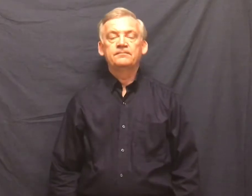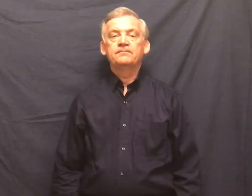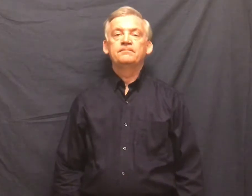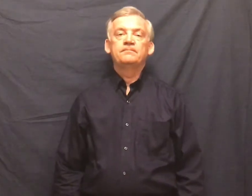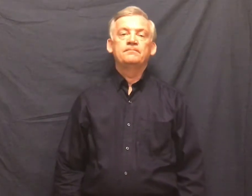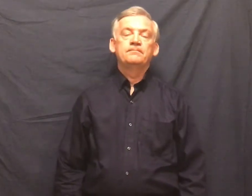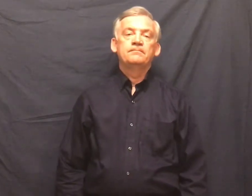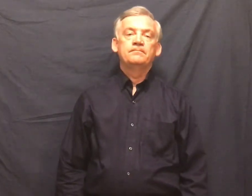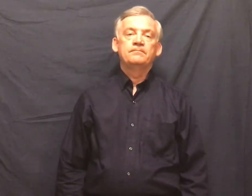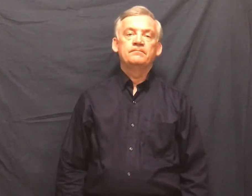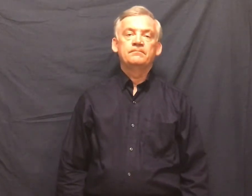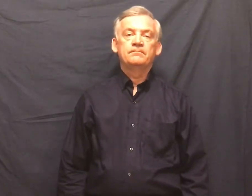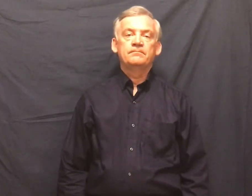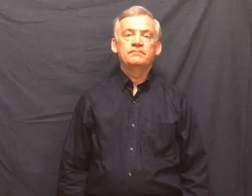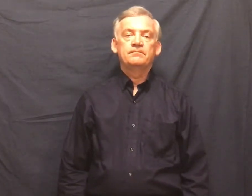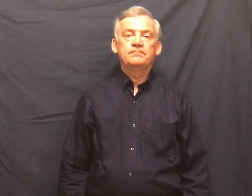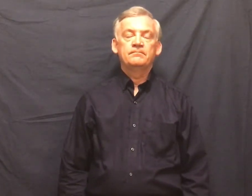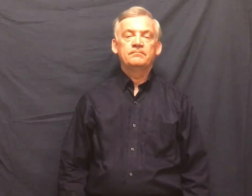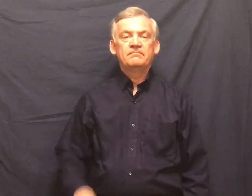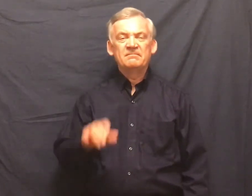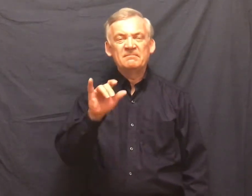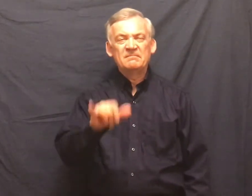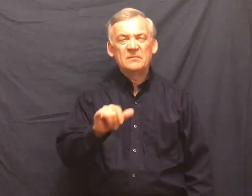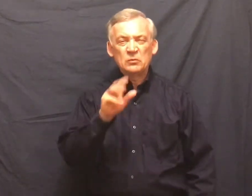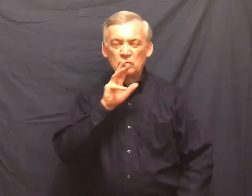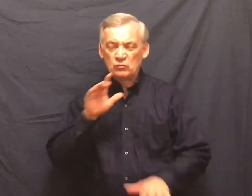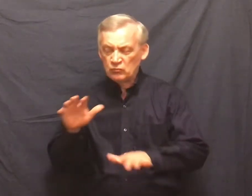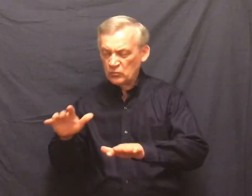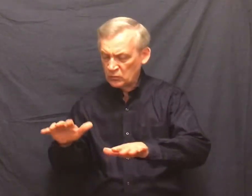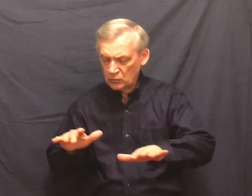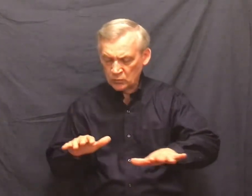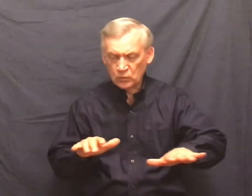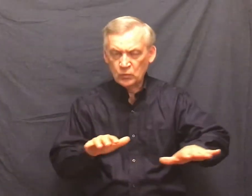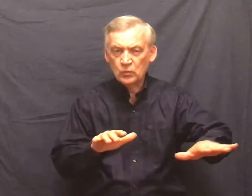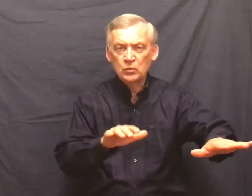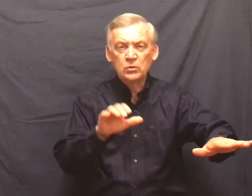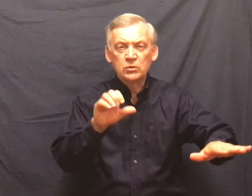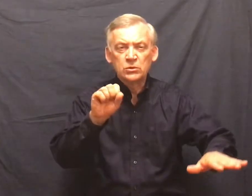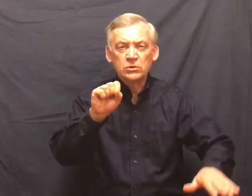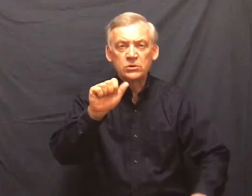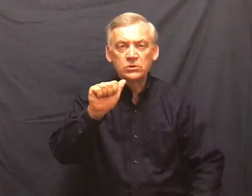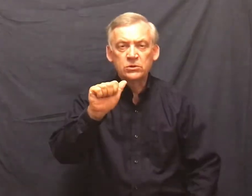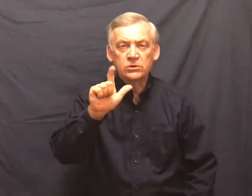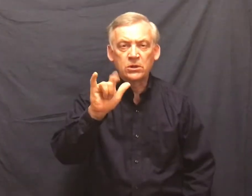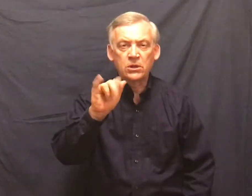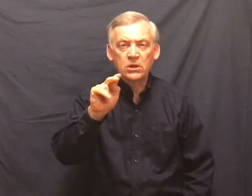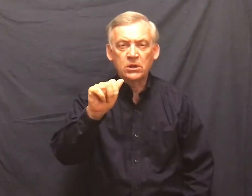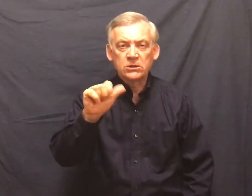The deep green pool of the Salinas River was still in the late afternoon.